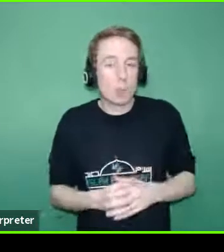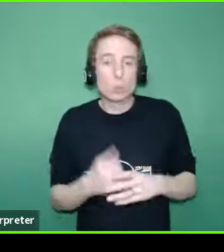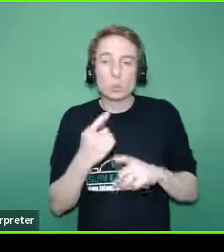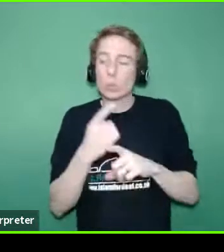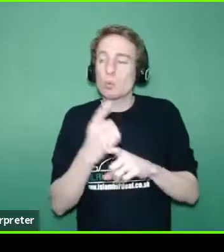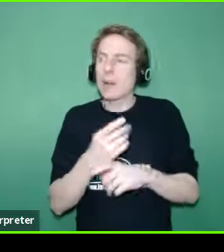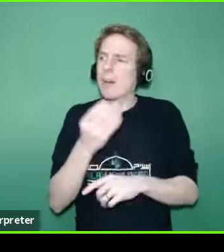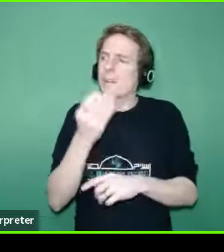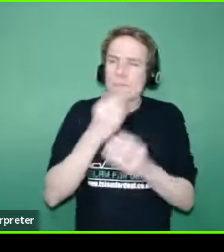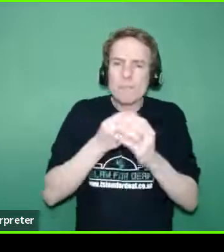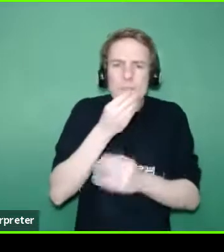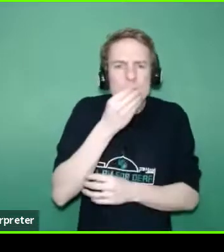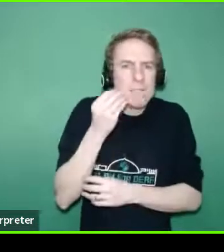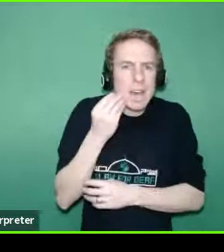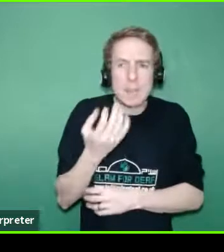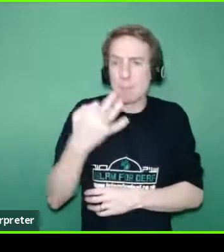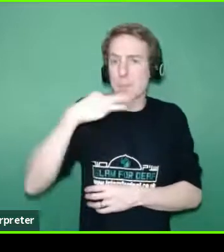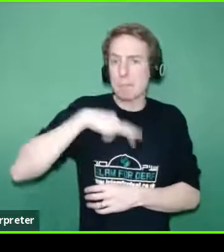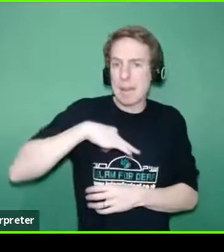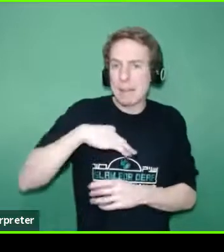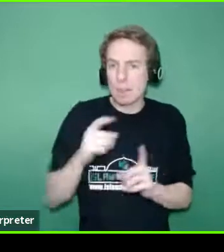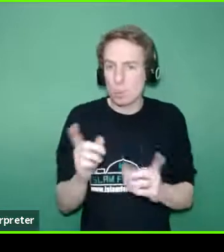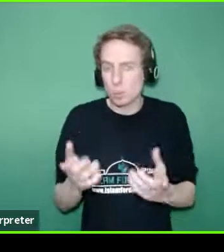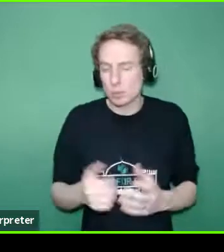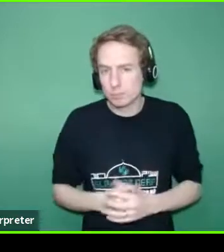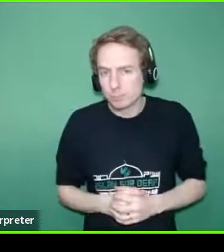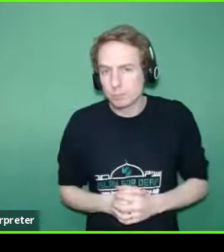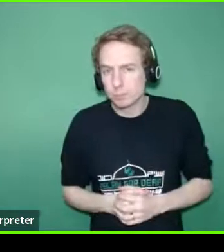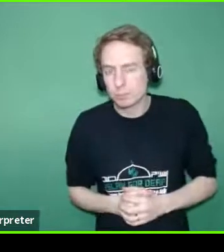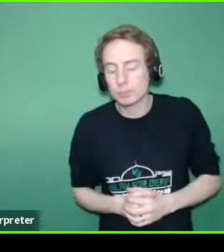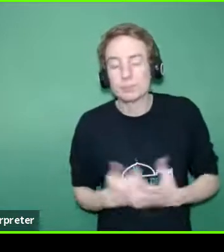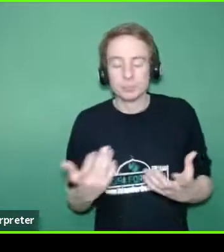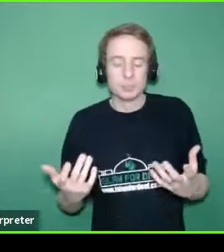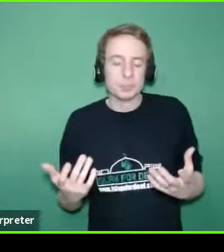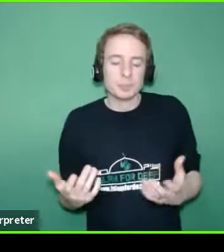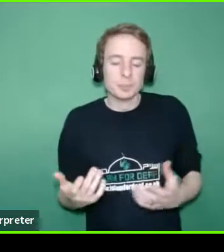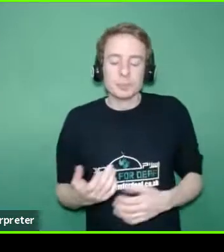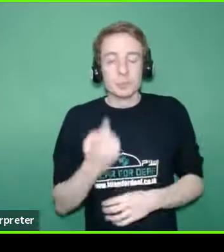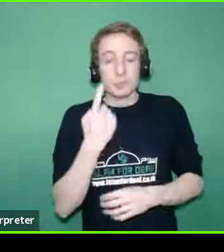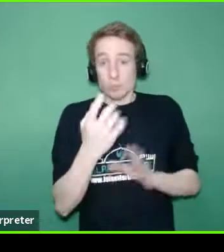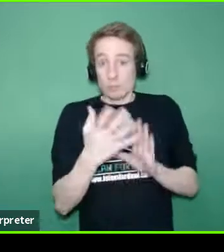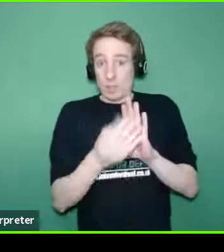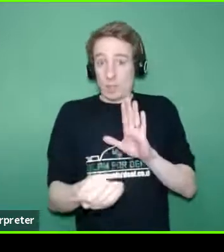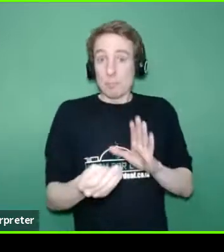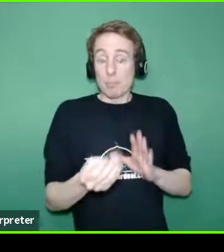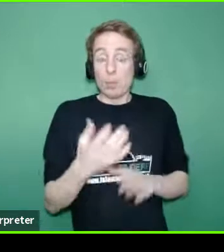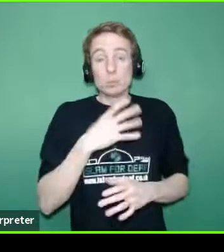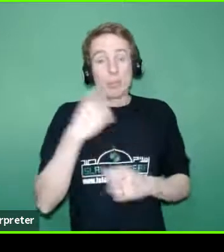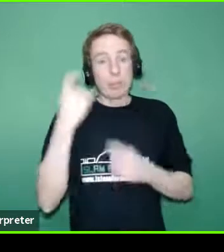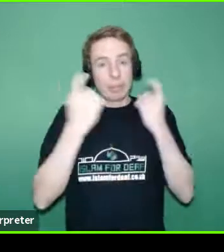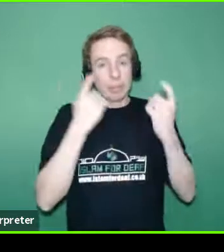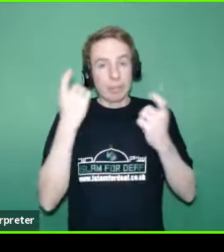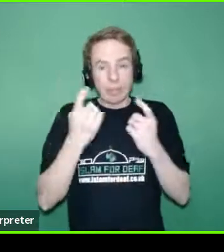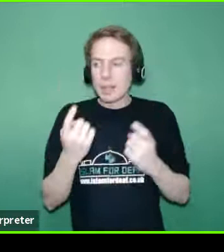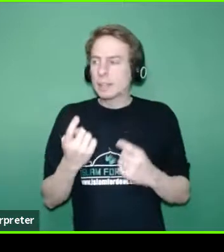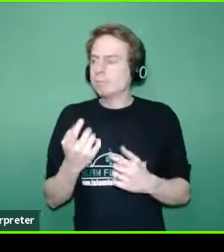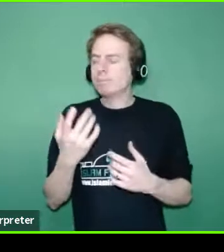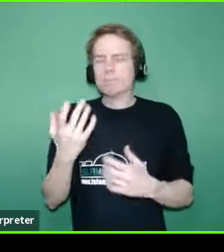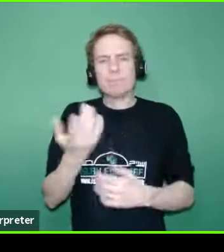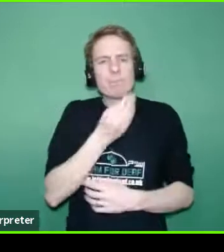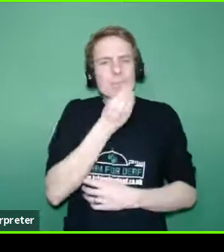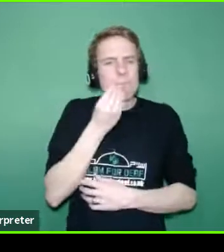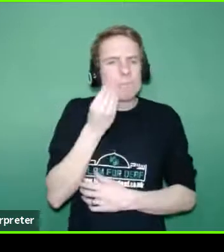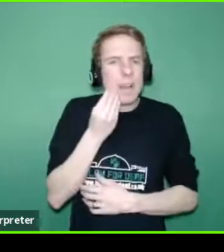fasting. And this is one such example that we will look at, i.e. one of the virtues of one of the narrations that